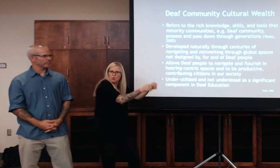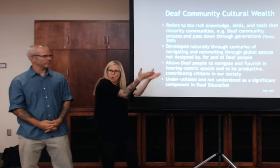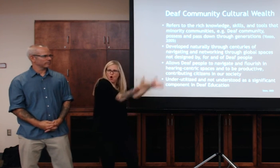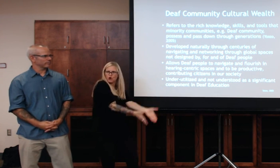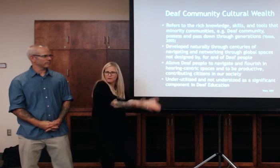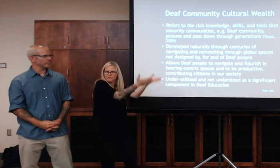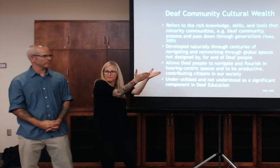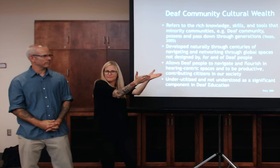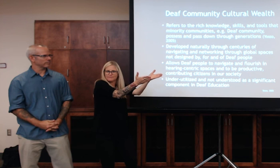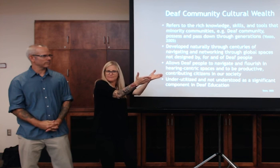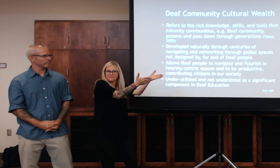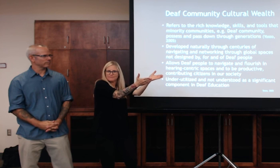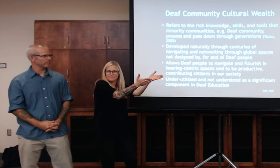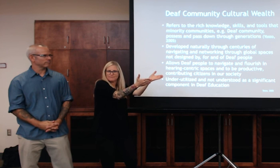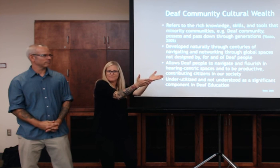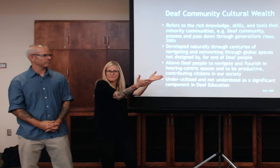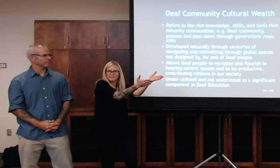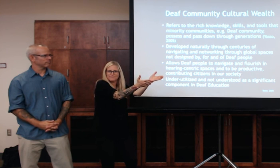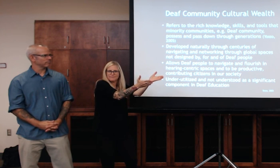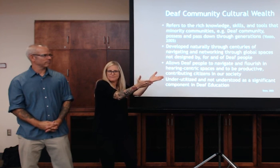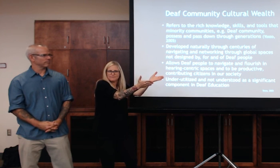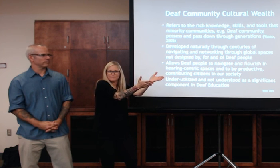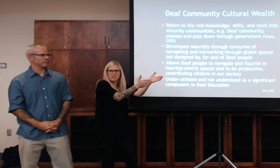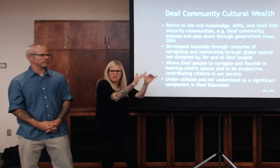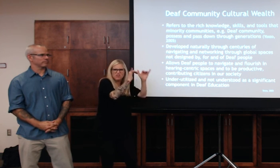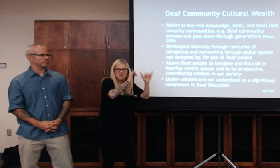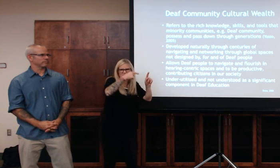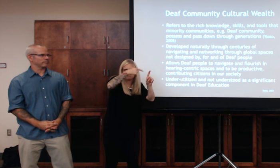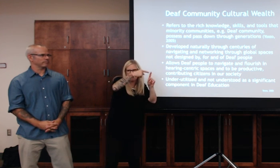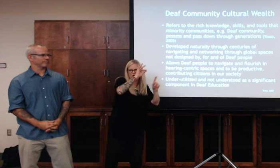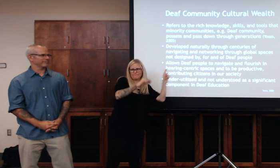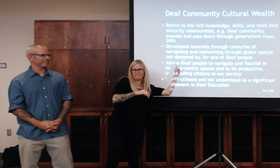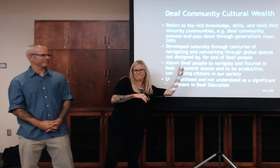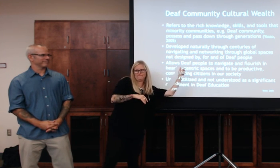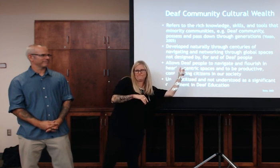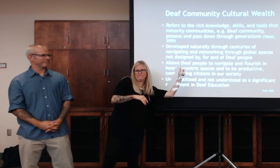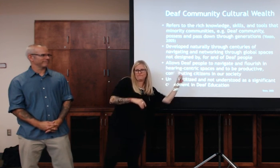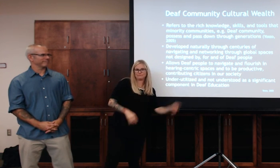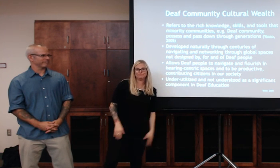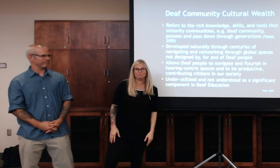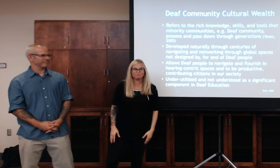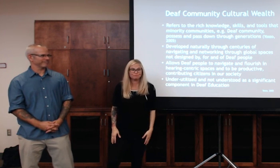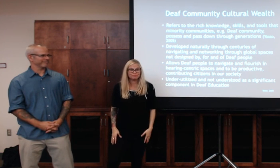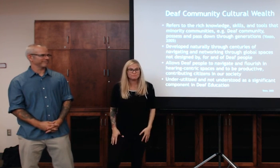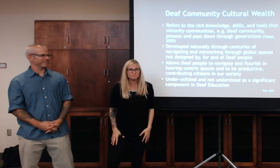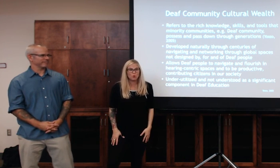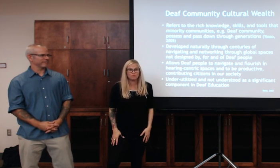you. You belong as you as an individual. That's the point of this community cultural wealth.